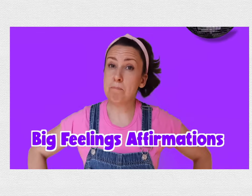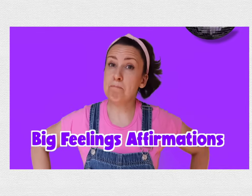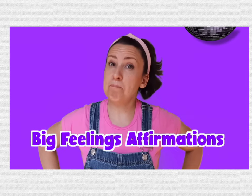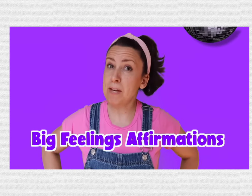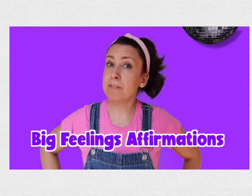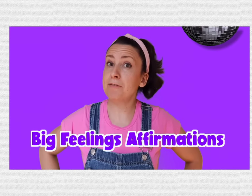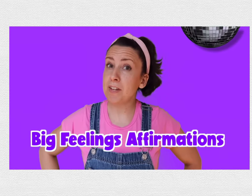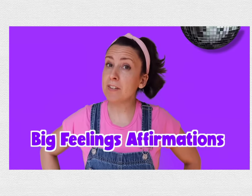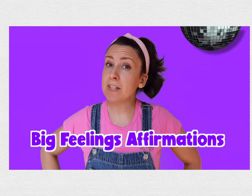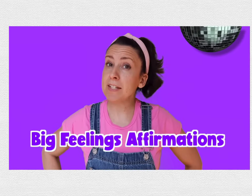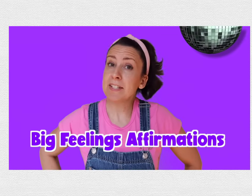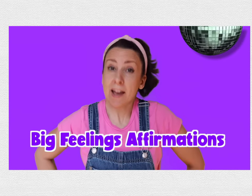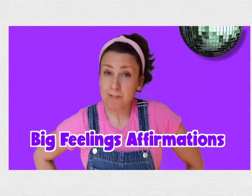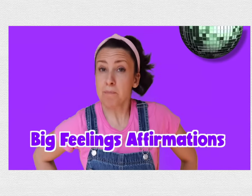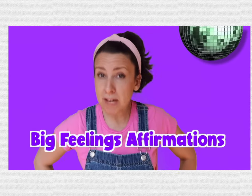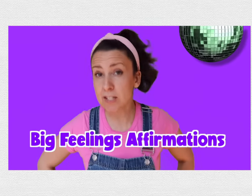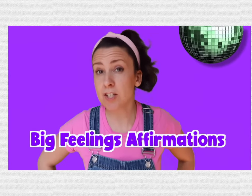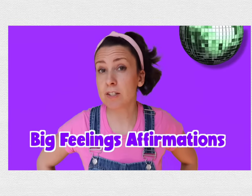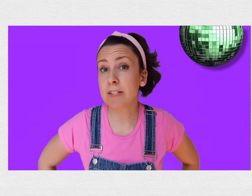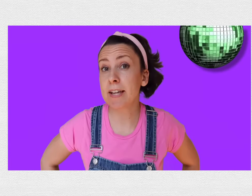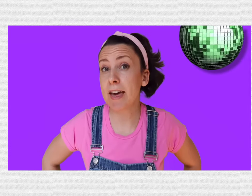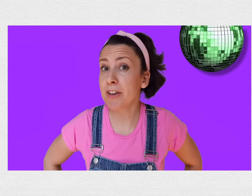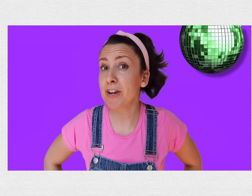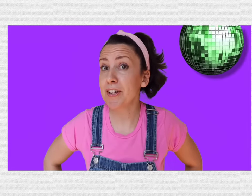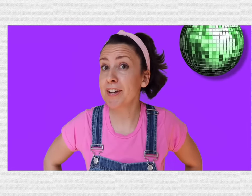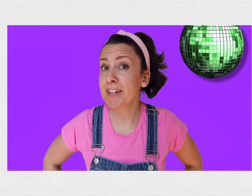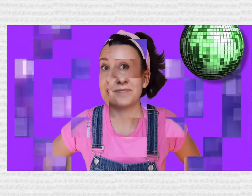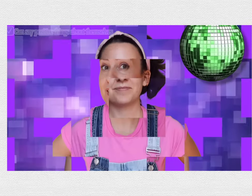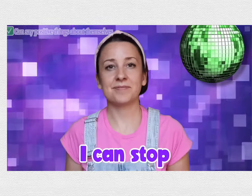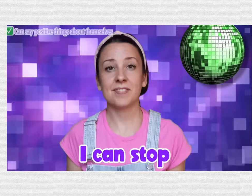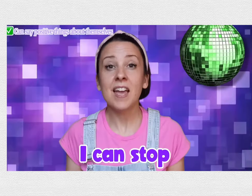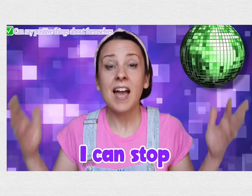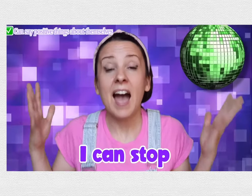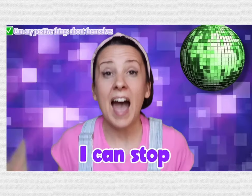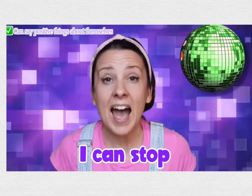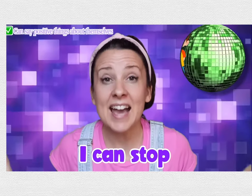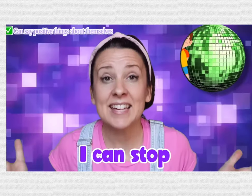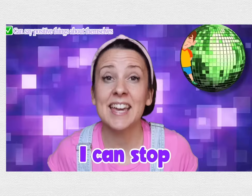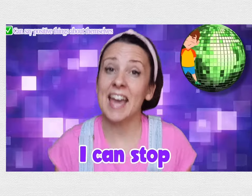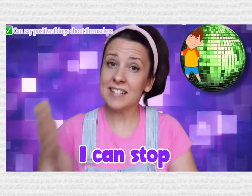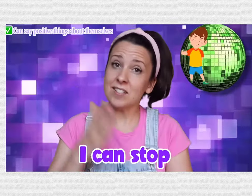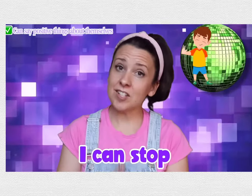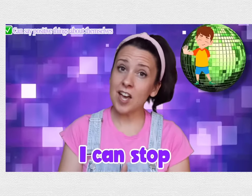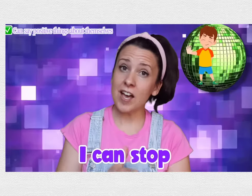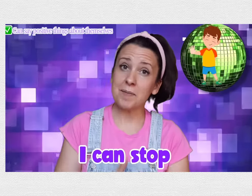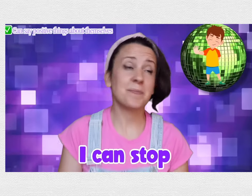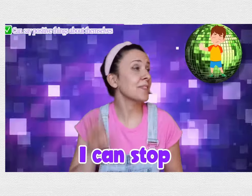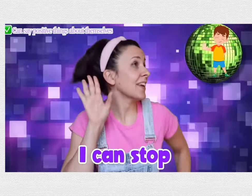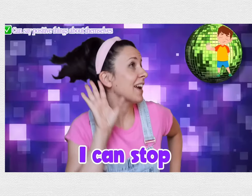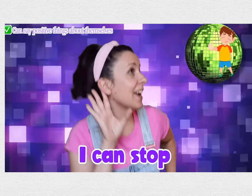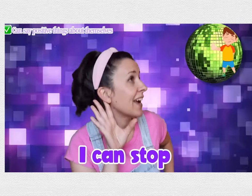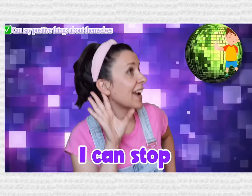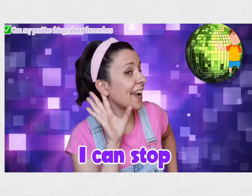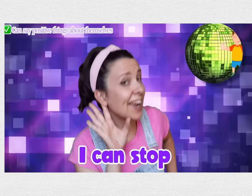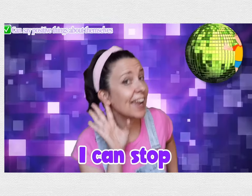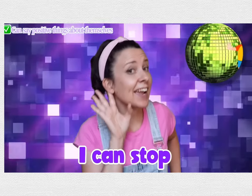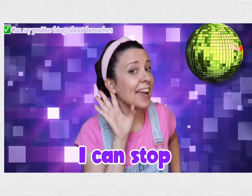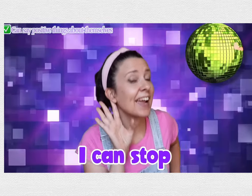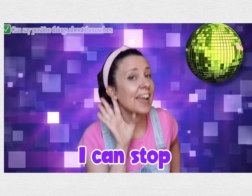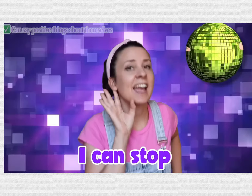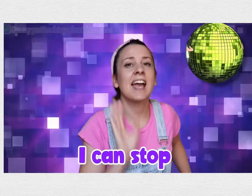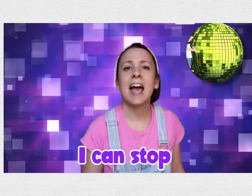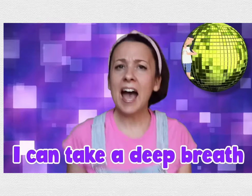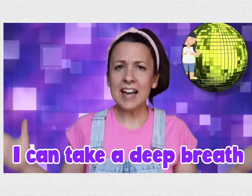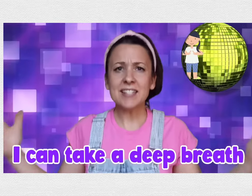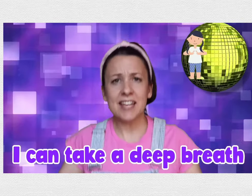which explains why she is so successful with kids. Ms.Rachel believes all children are capable, brilliant, and important, and she is very